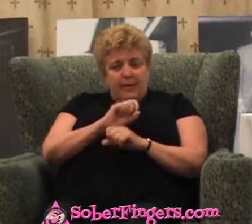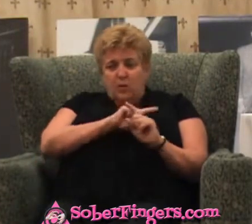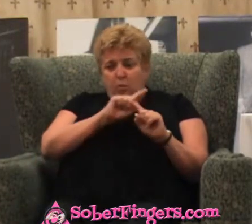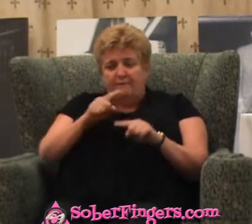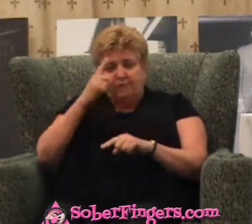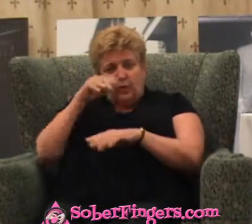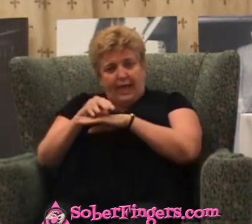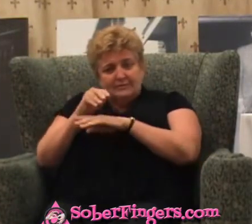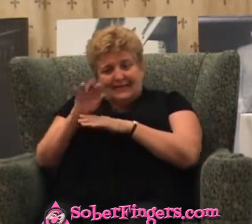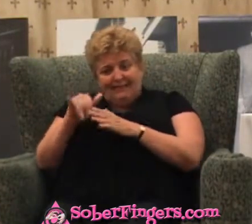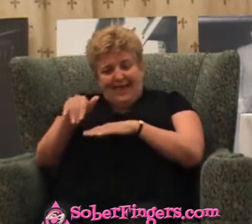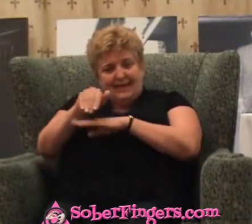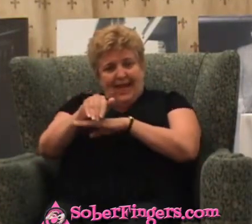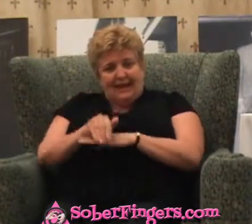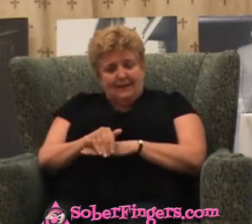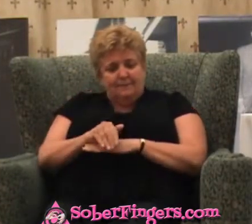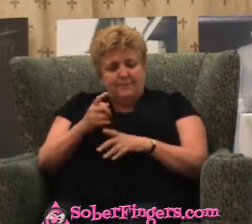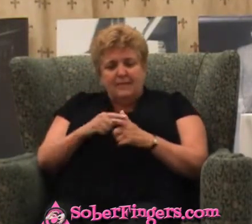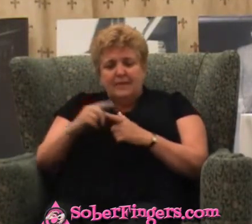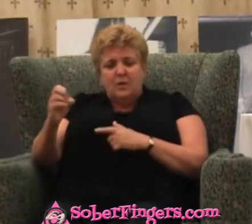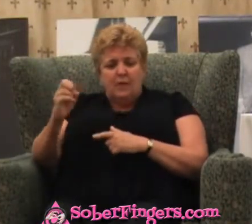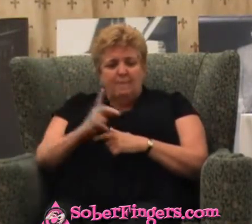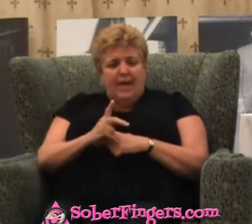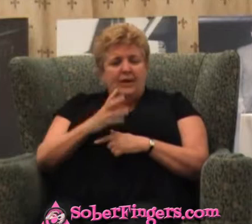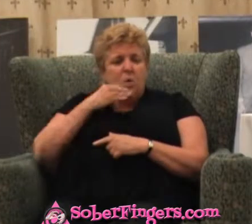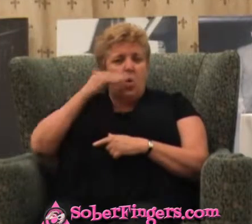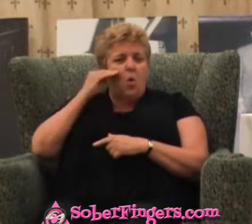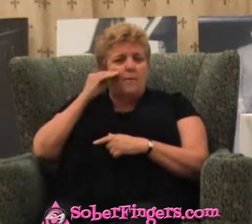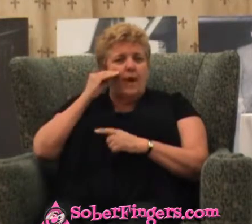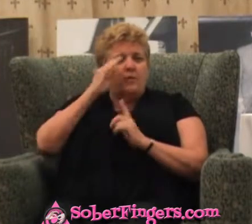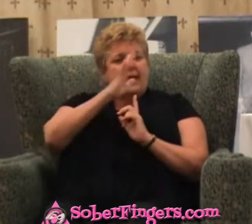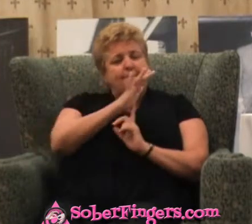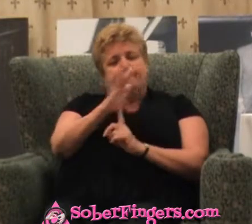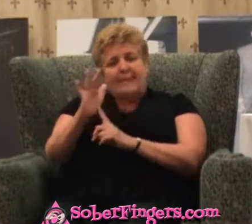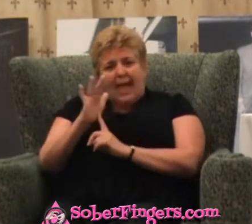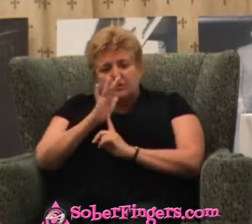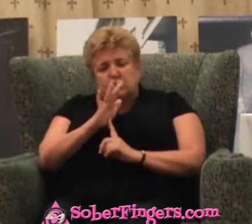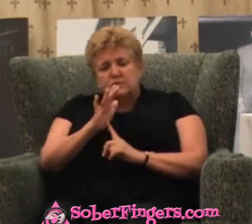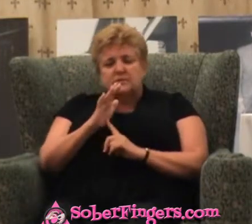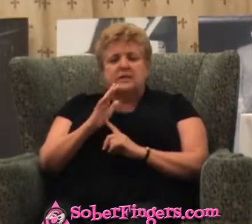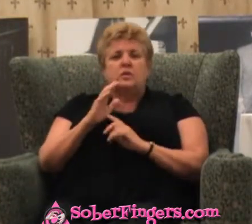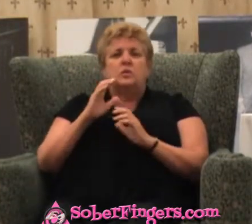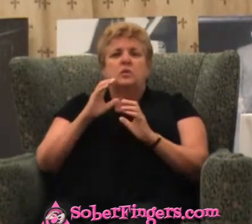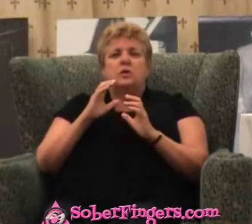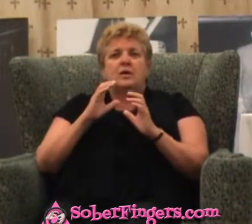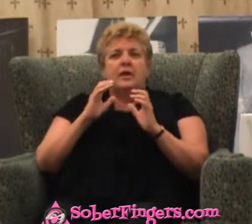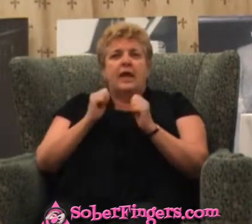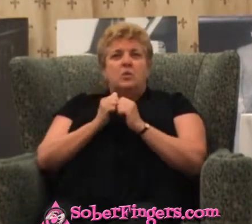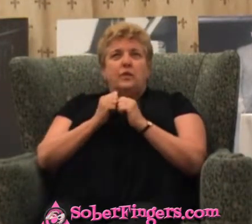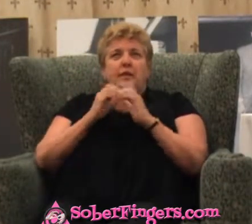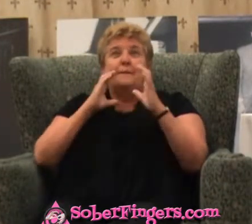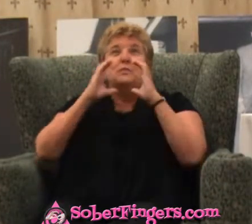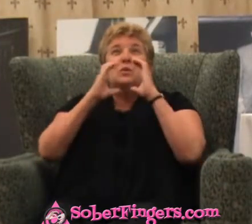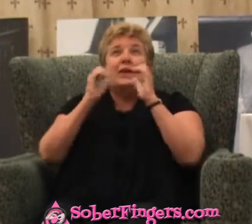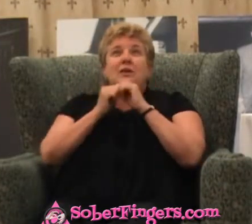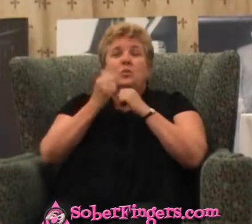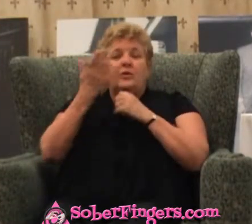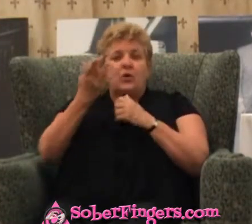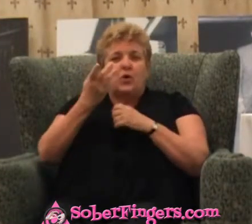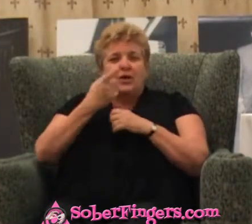home, and we burned incense, and we burned candles, and we communicated with her. And she said, Daddy was such a